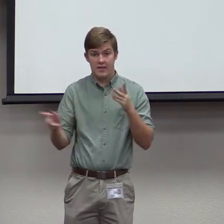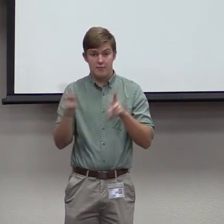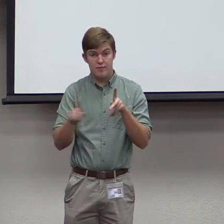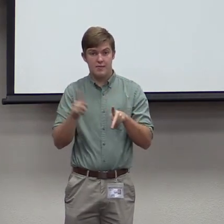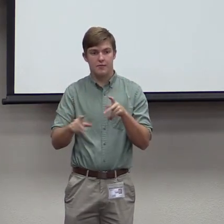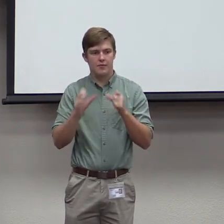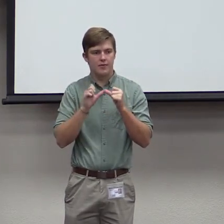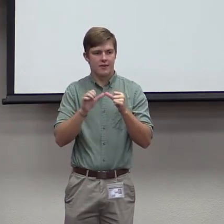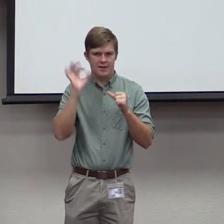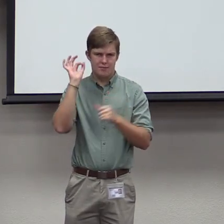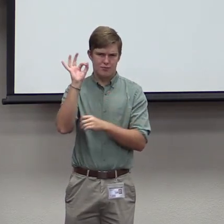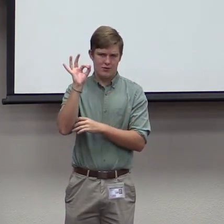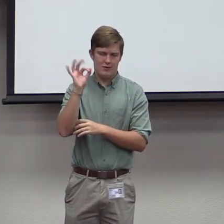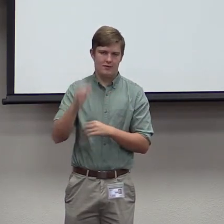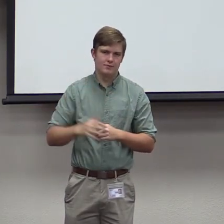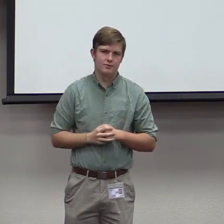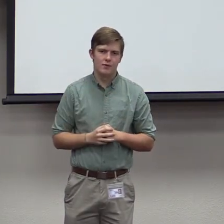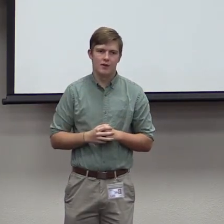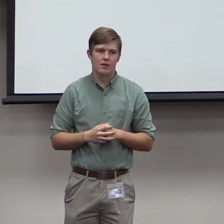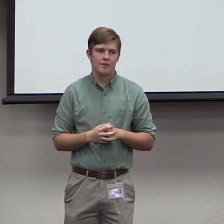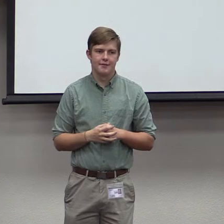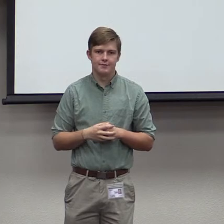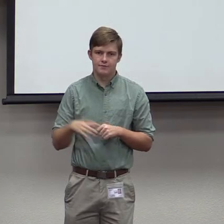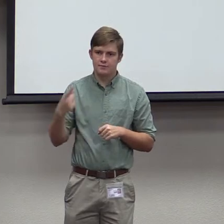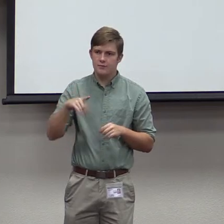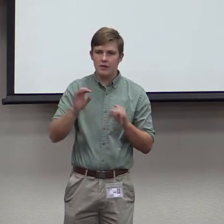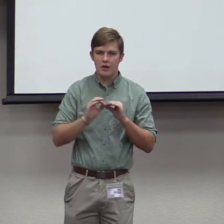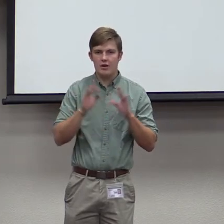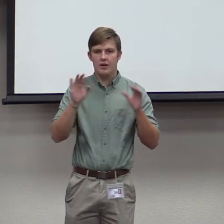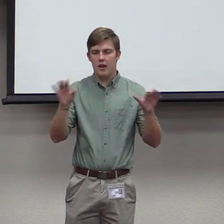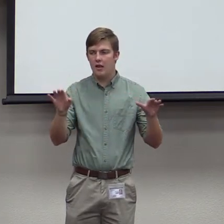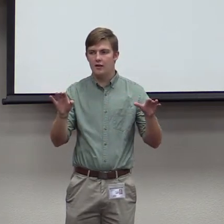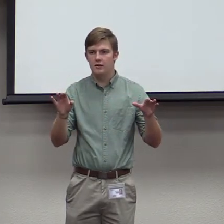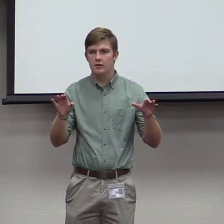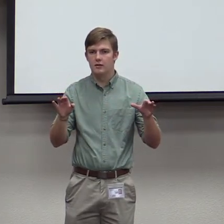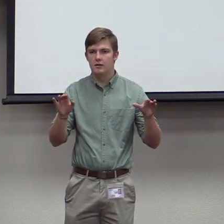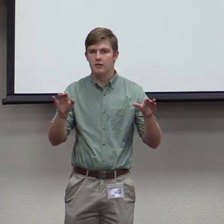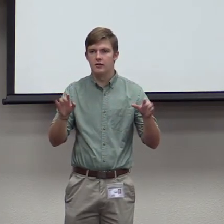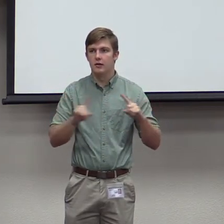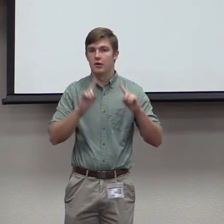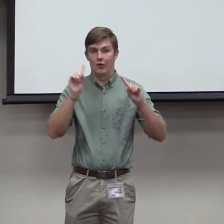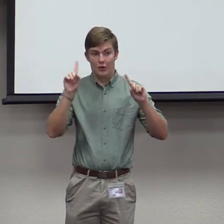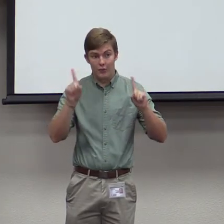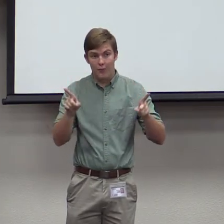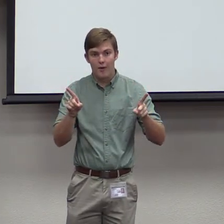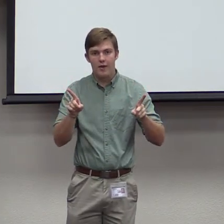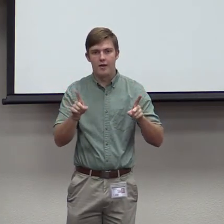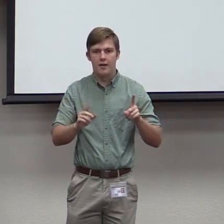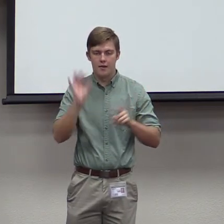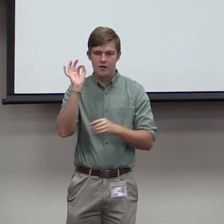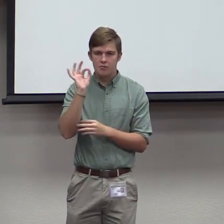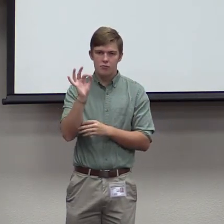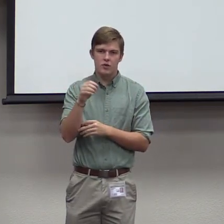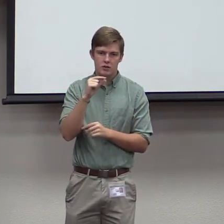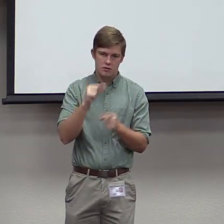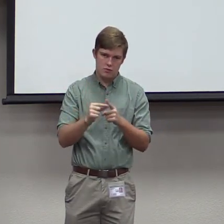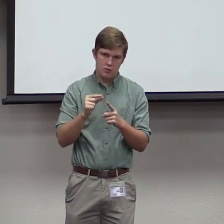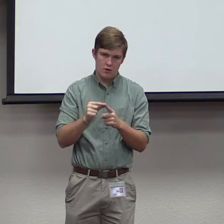keep preaching the gospel. Now those who were scattered about went about preaching the word.